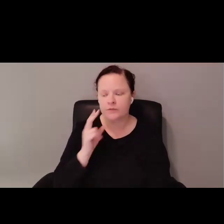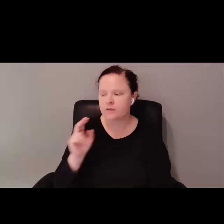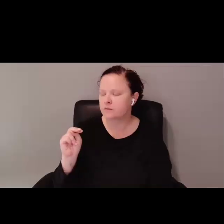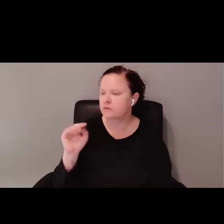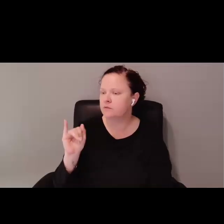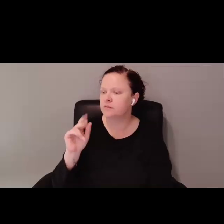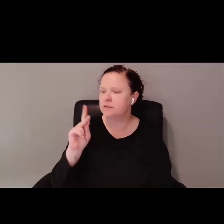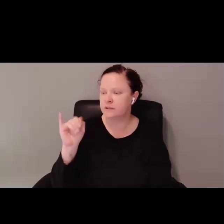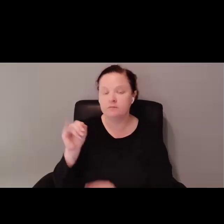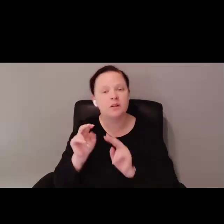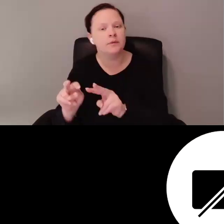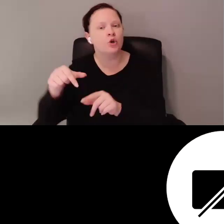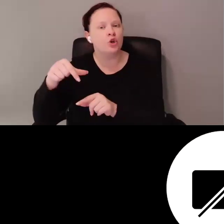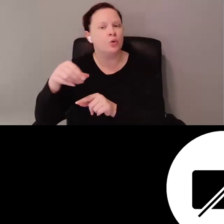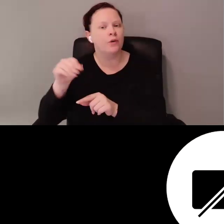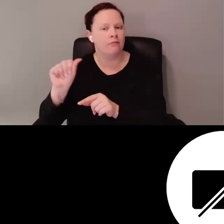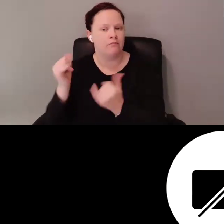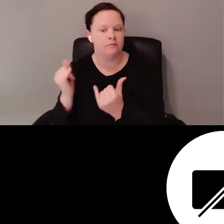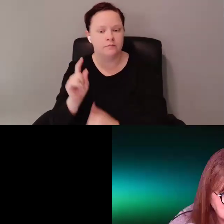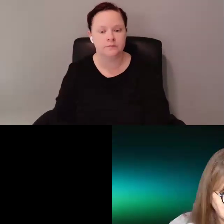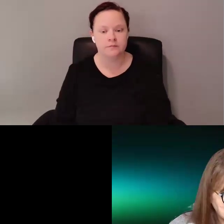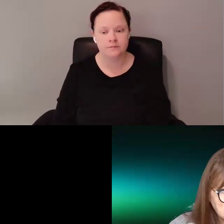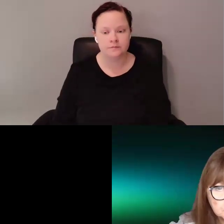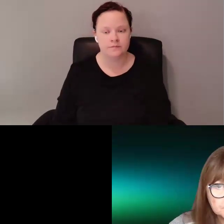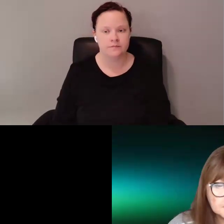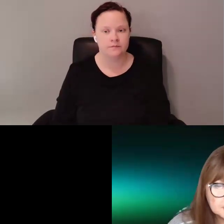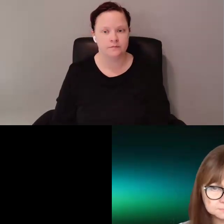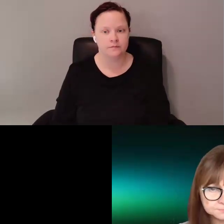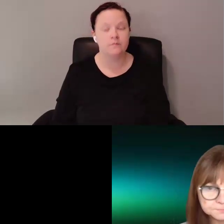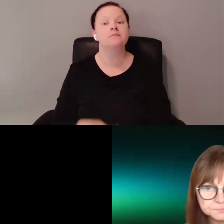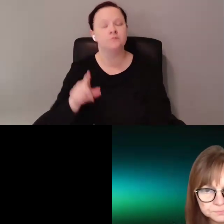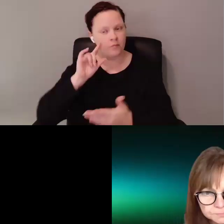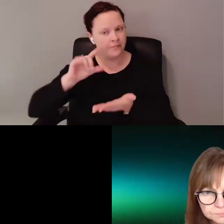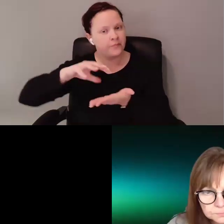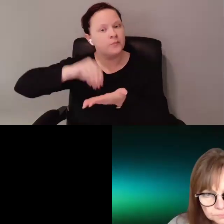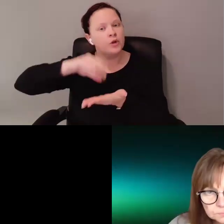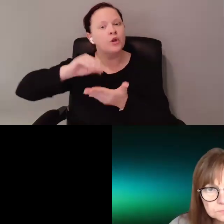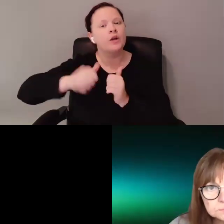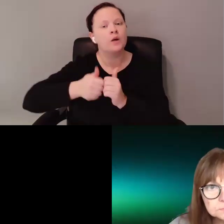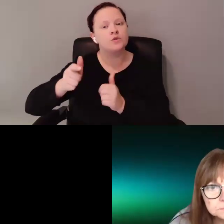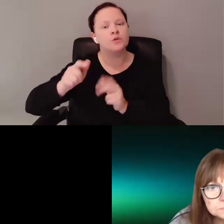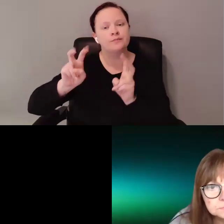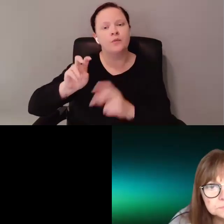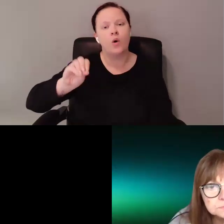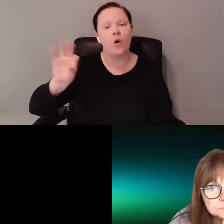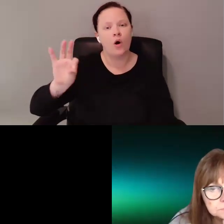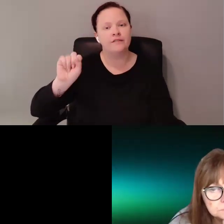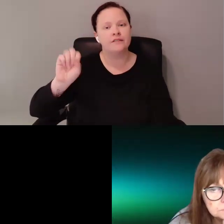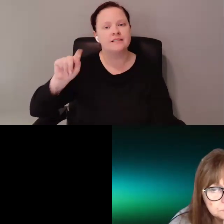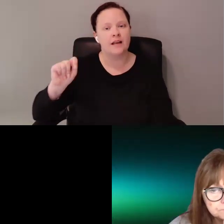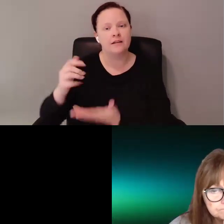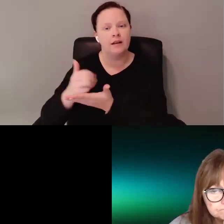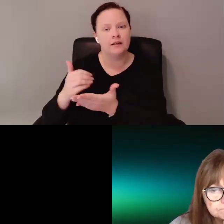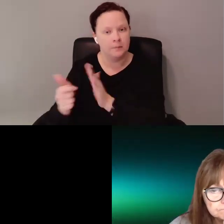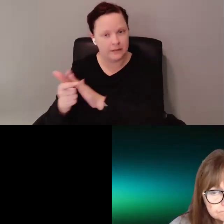Let me just look in the Q&A. Maintaining, okay, learning to offset income legally. Recouping